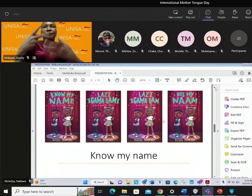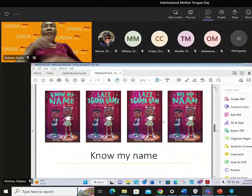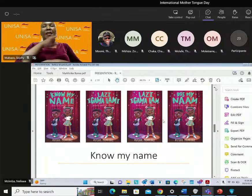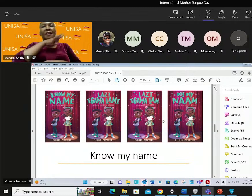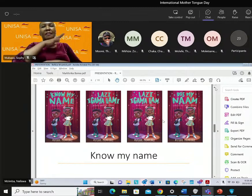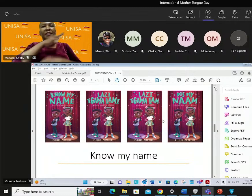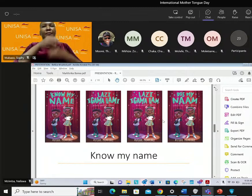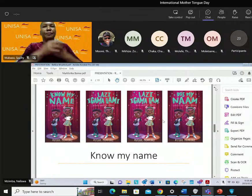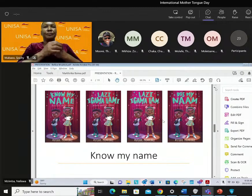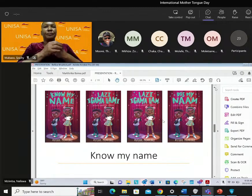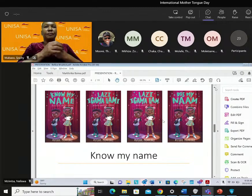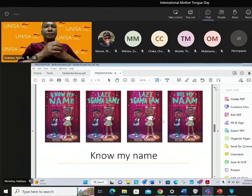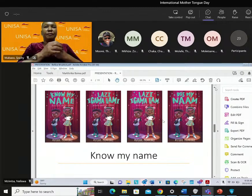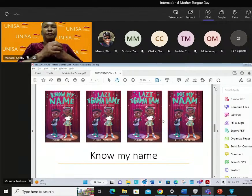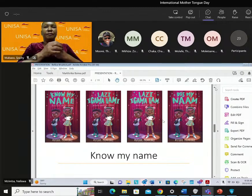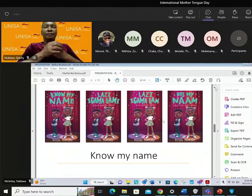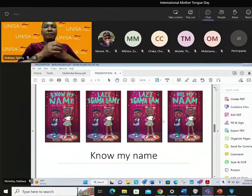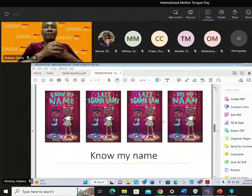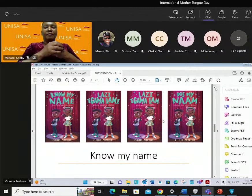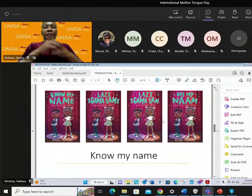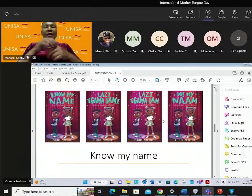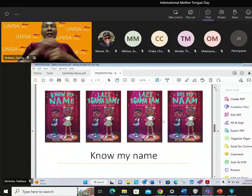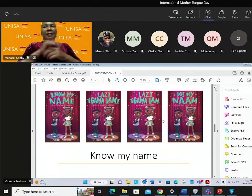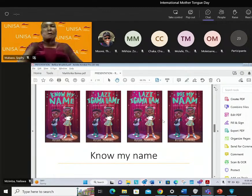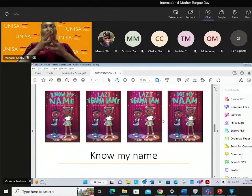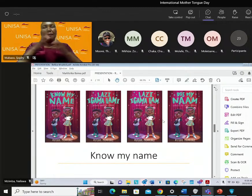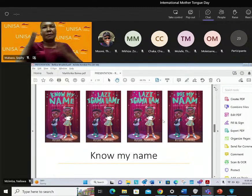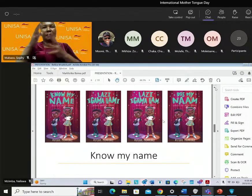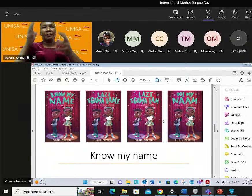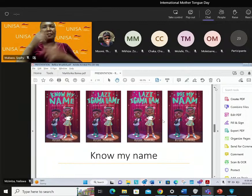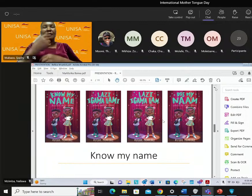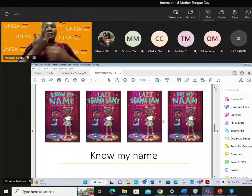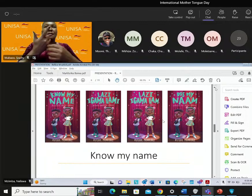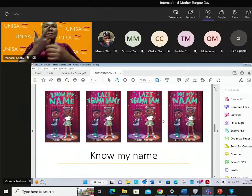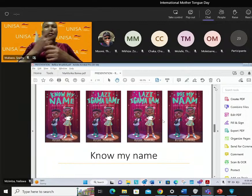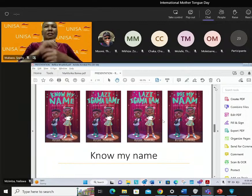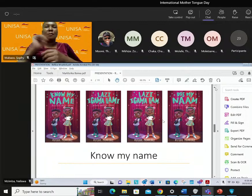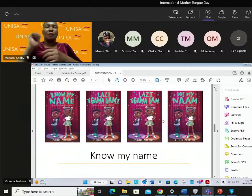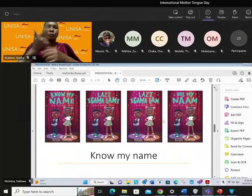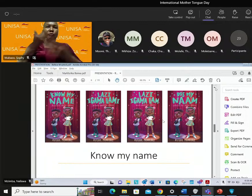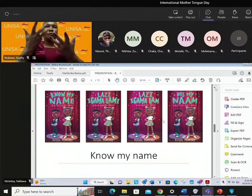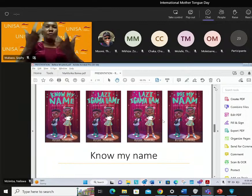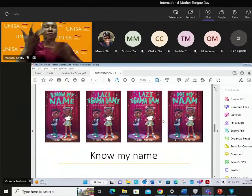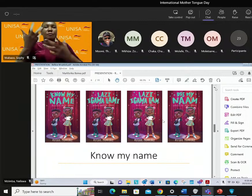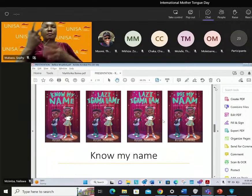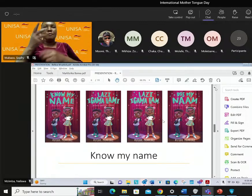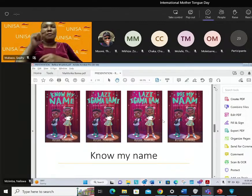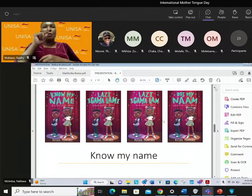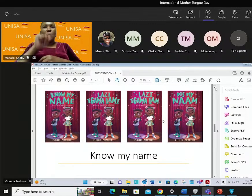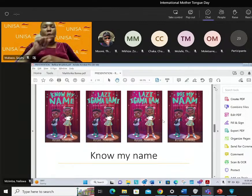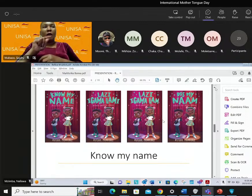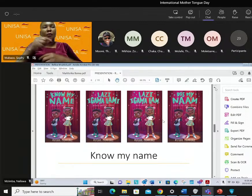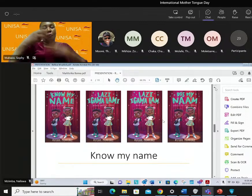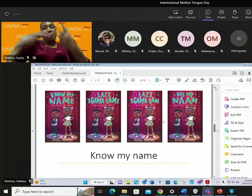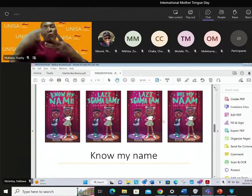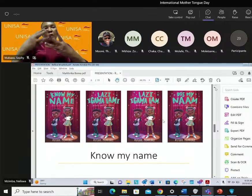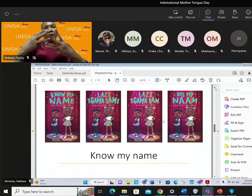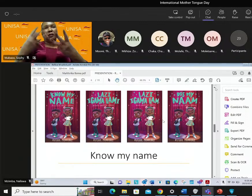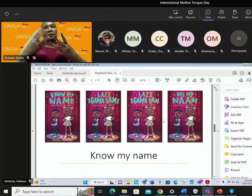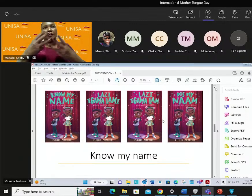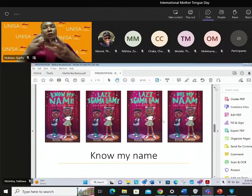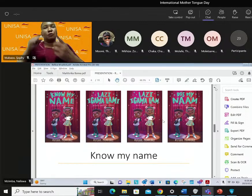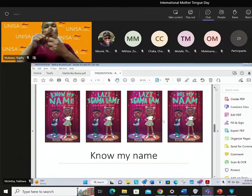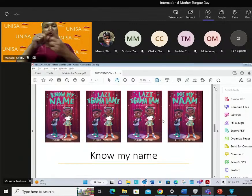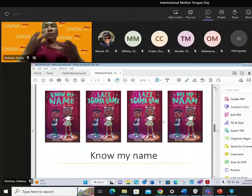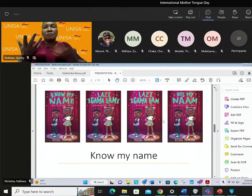Afrikaans, and the big, hairy, audacious goal and the hope and where we're working towards is that the